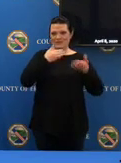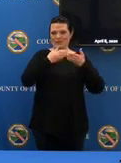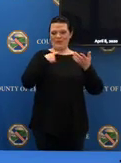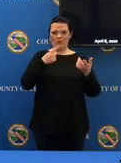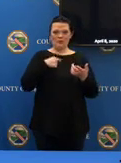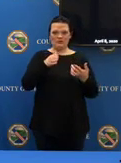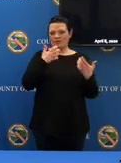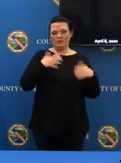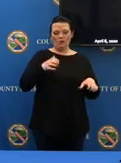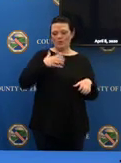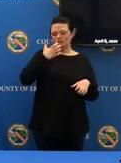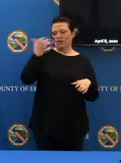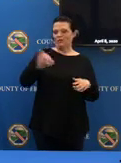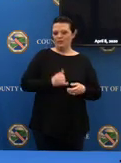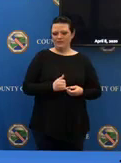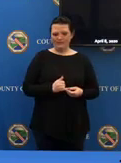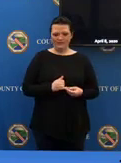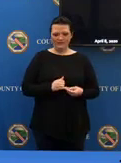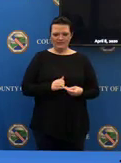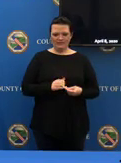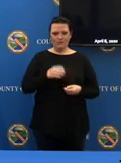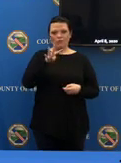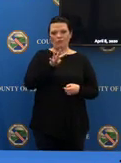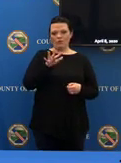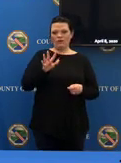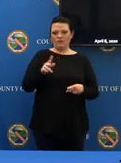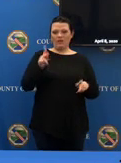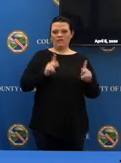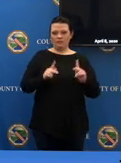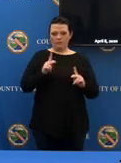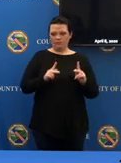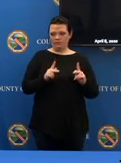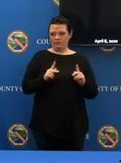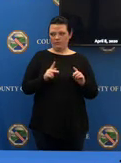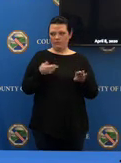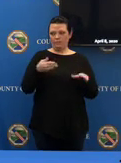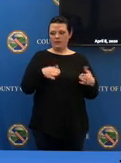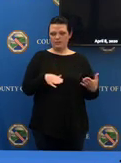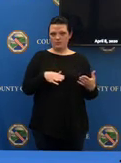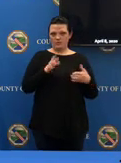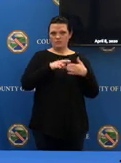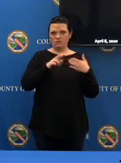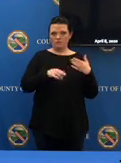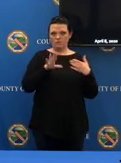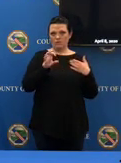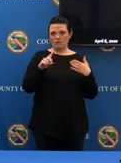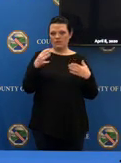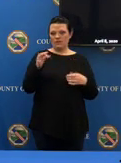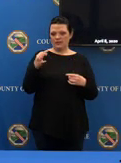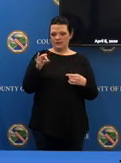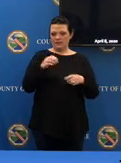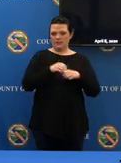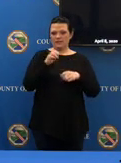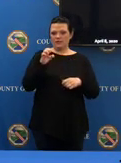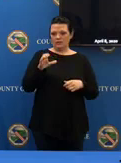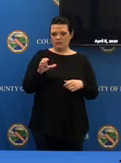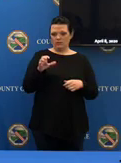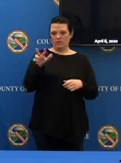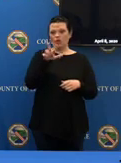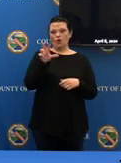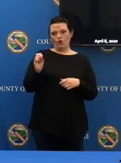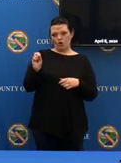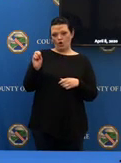me shouting. But there are 45 individuals who have passed as a result of the COVID-19 in Erie County. 30 of